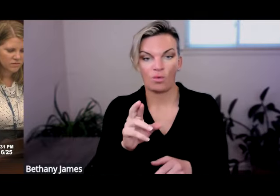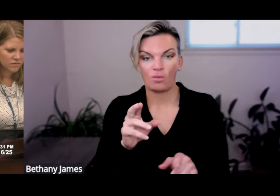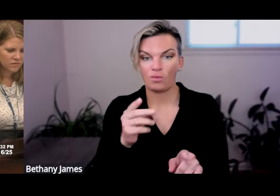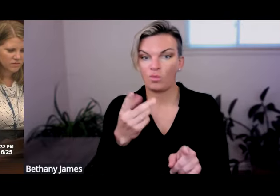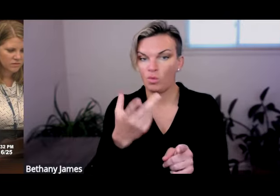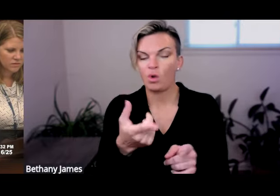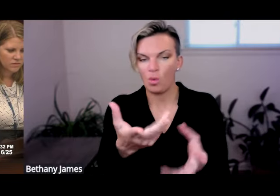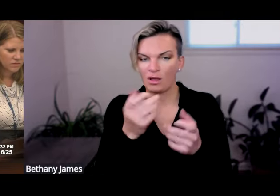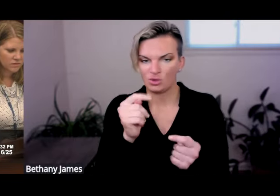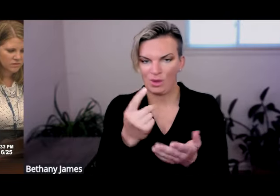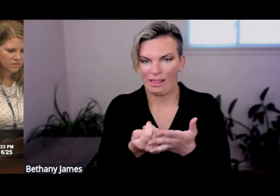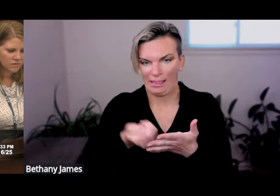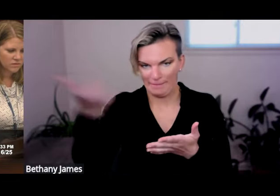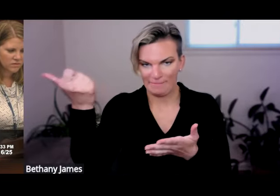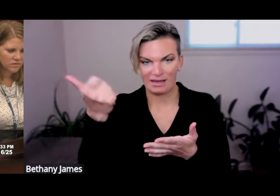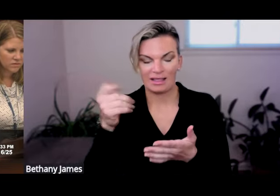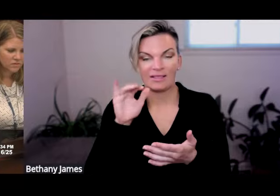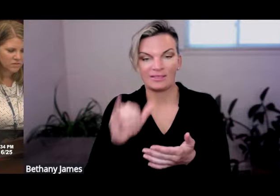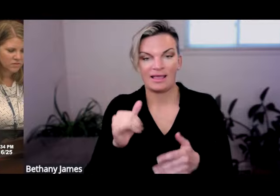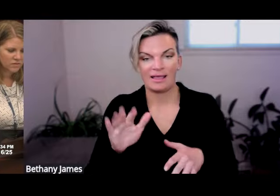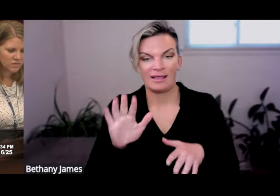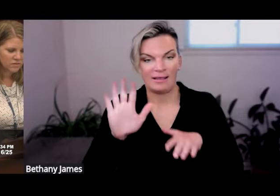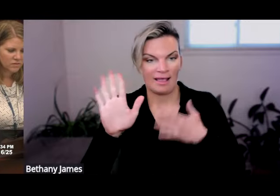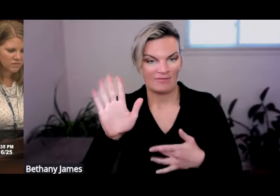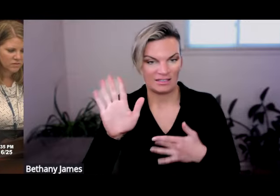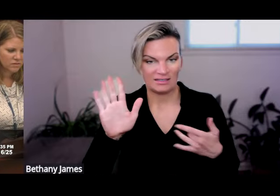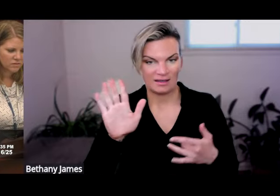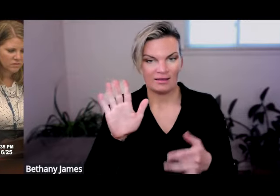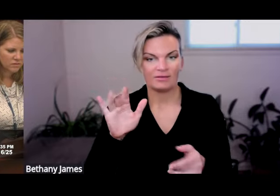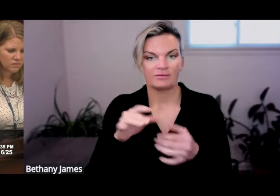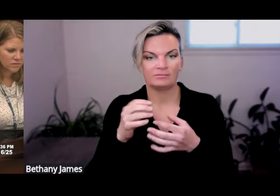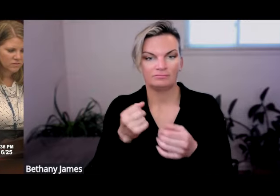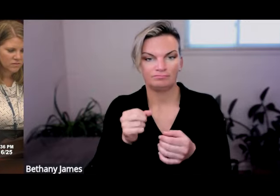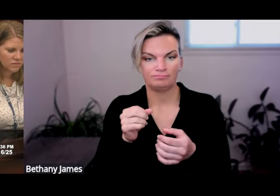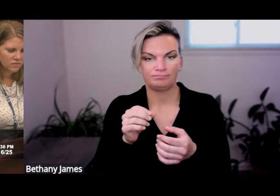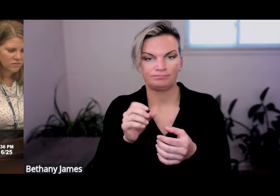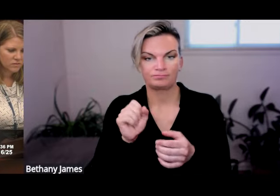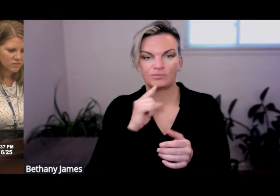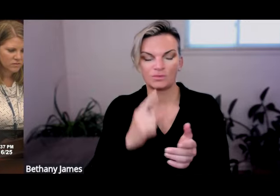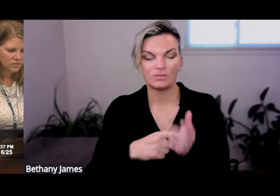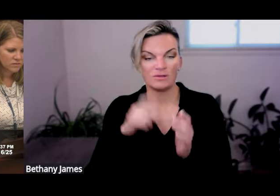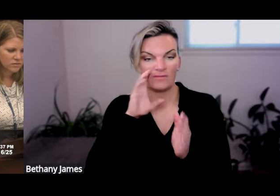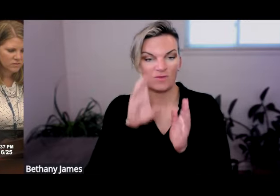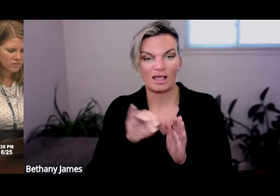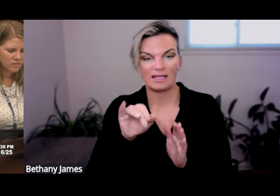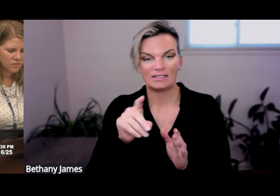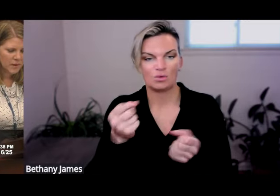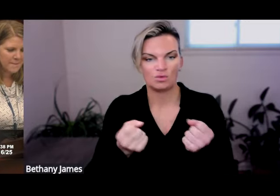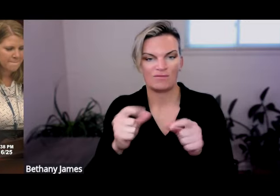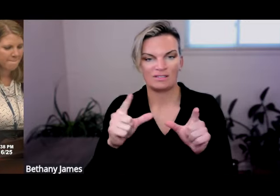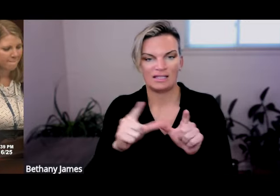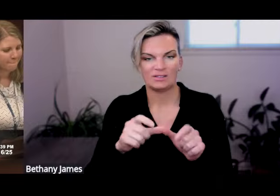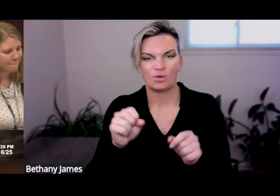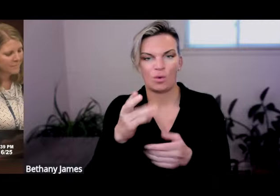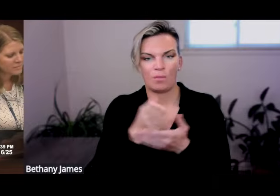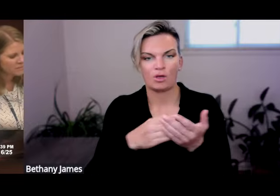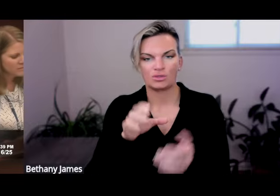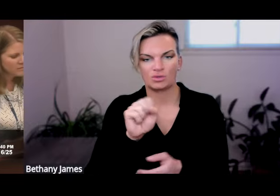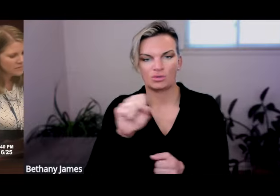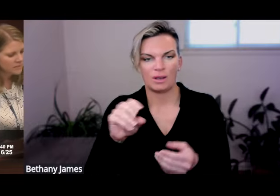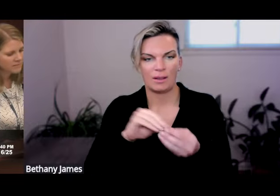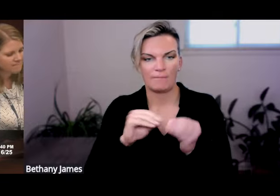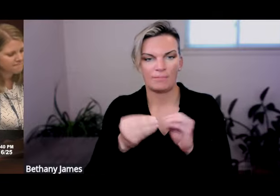license or partial social security number to receive or vote absentee ballot. Require hardship program for obtaining required documents at